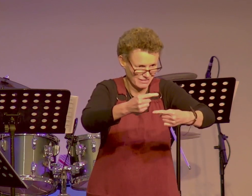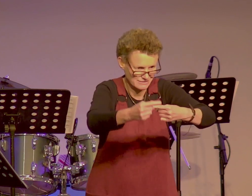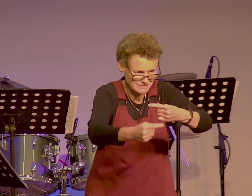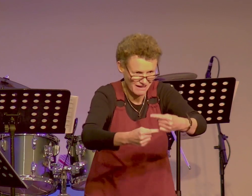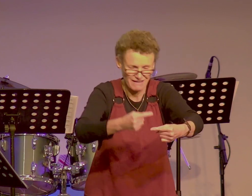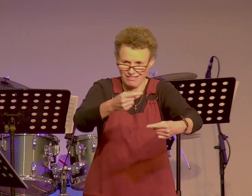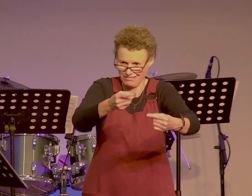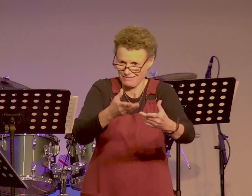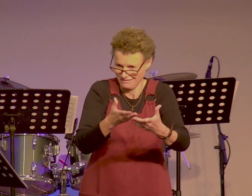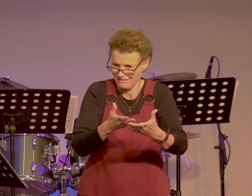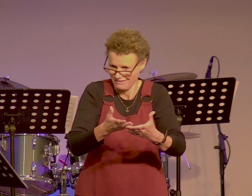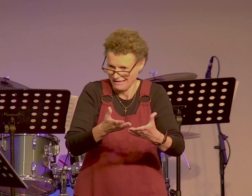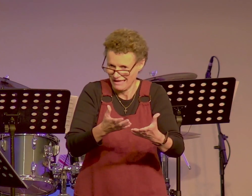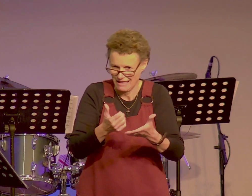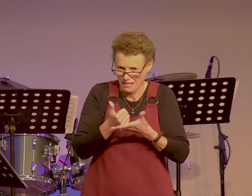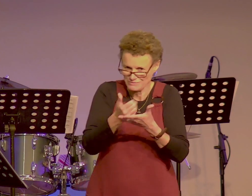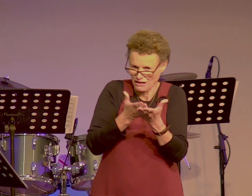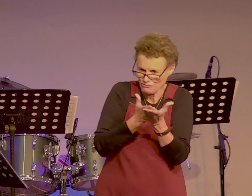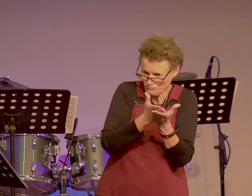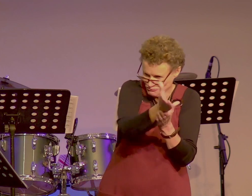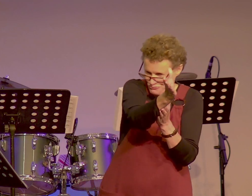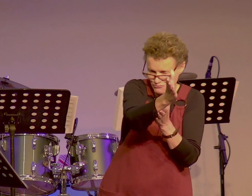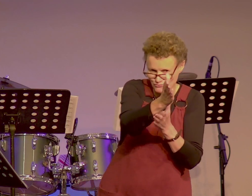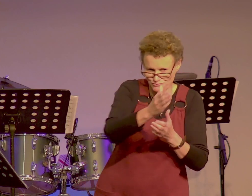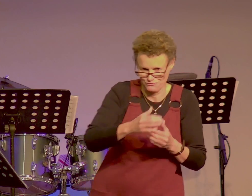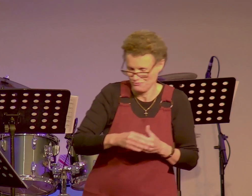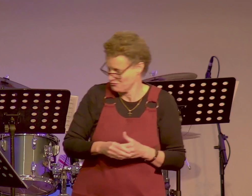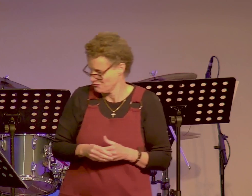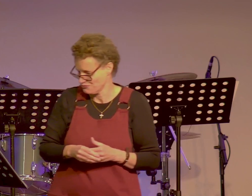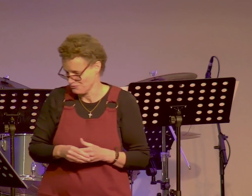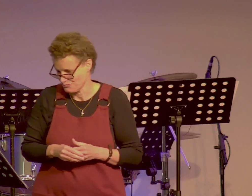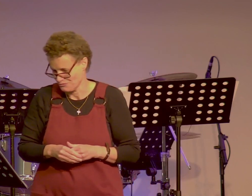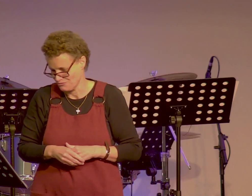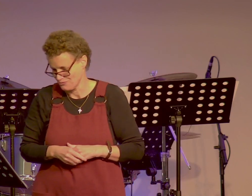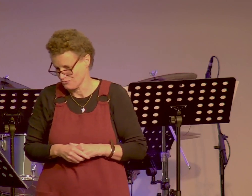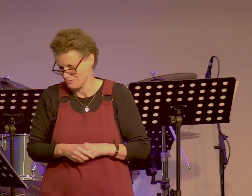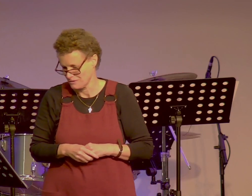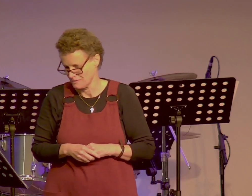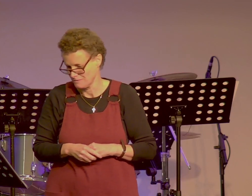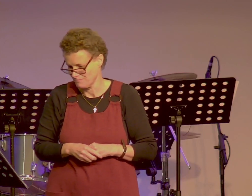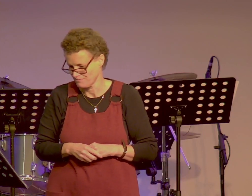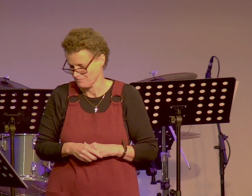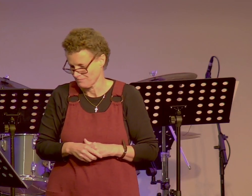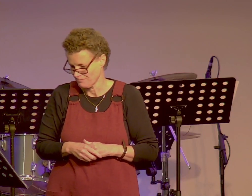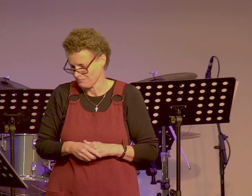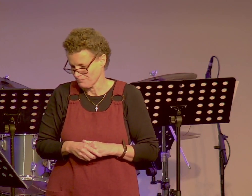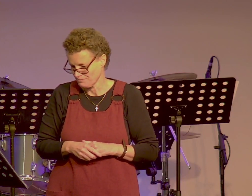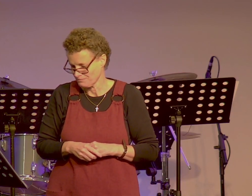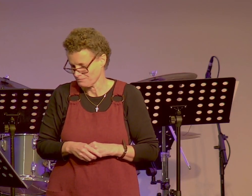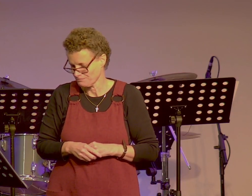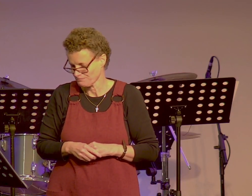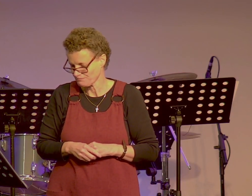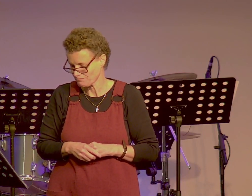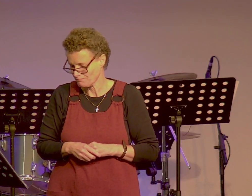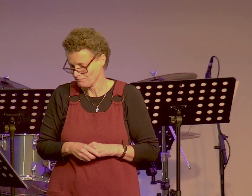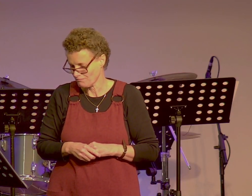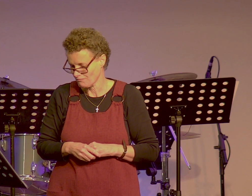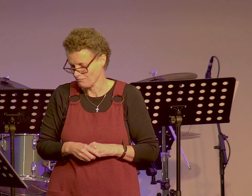them through so many cycles and he helps us through absolutely everything.